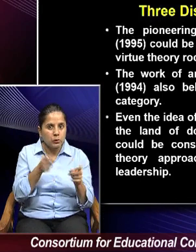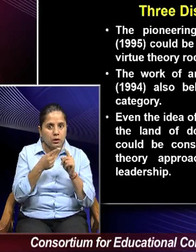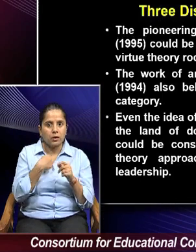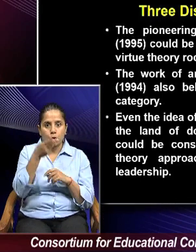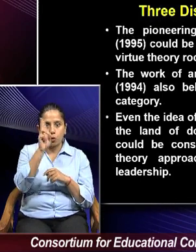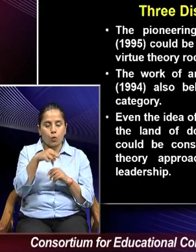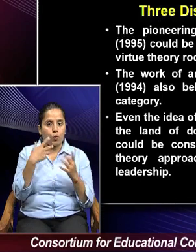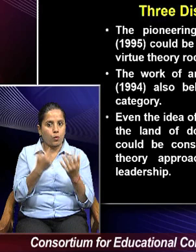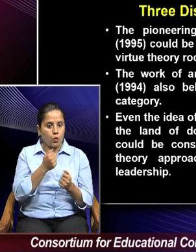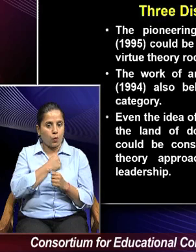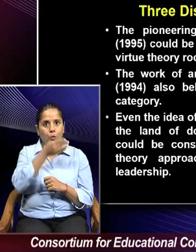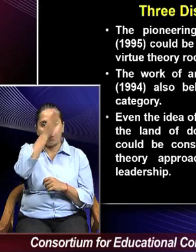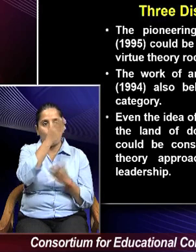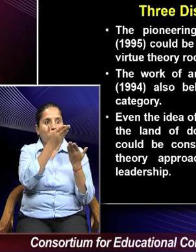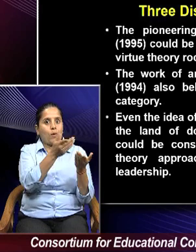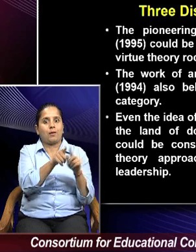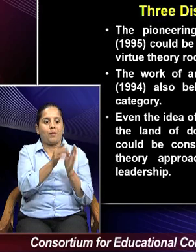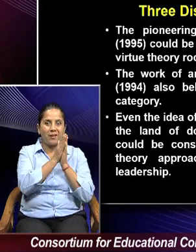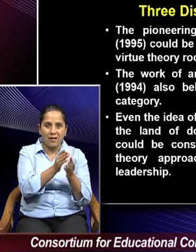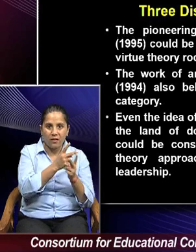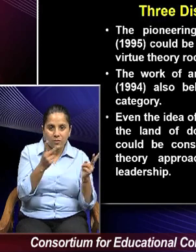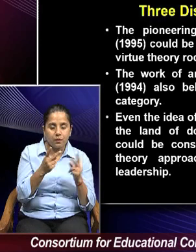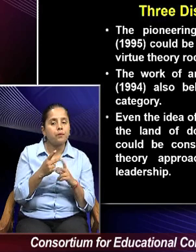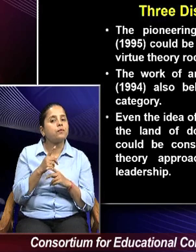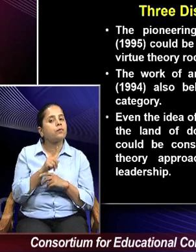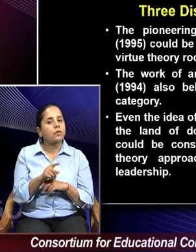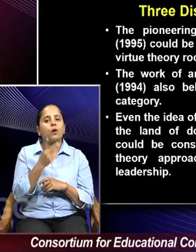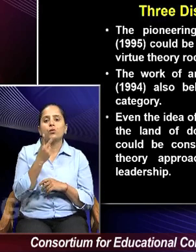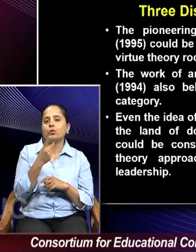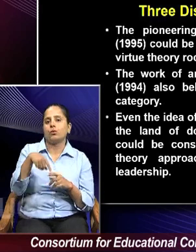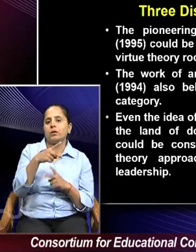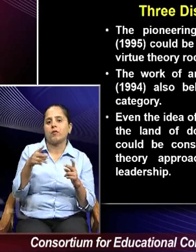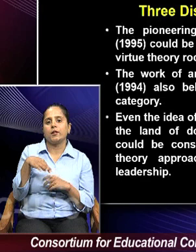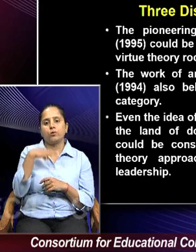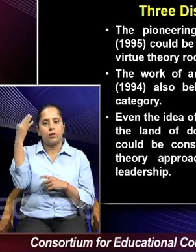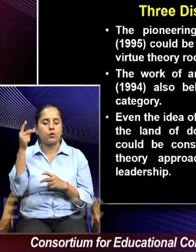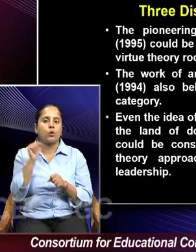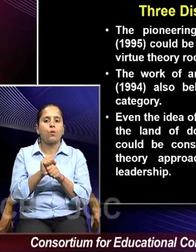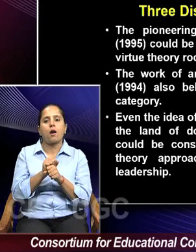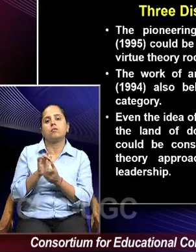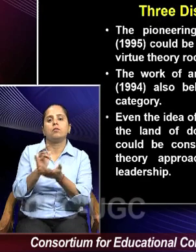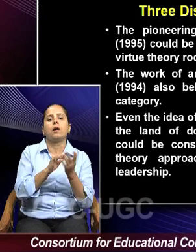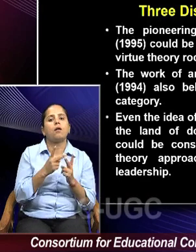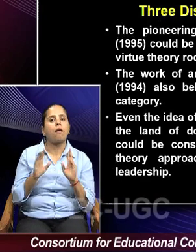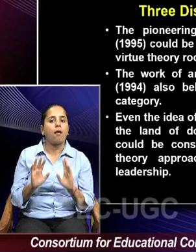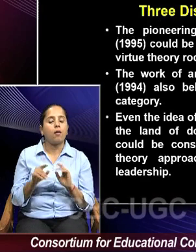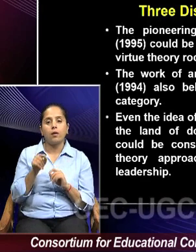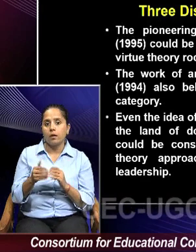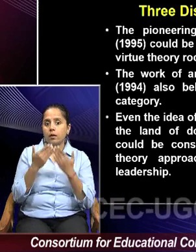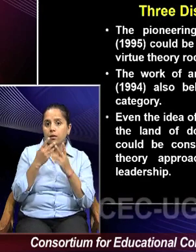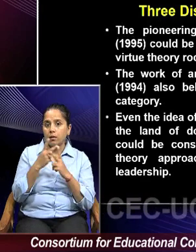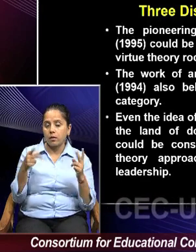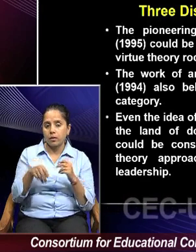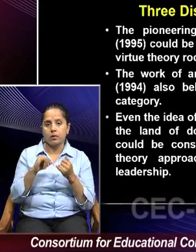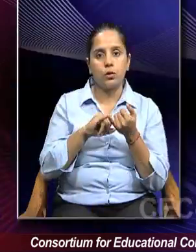to be our god, there too we can talk about spirituality at workplace. And this study by